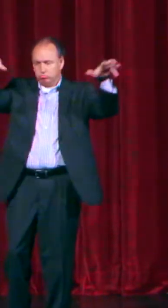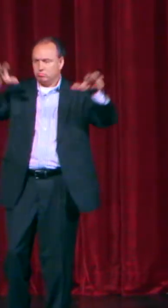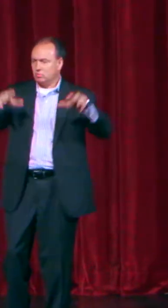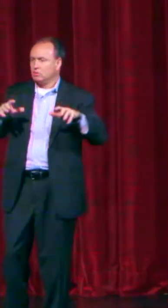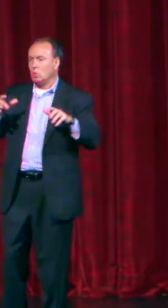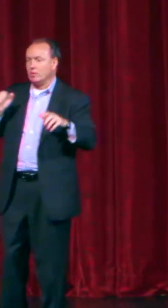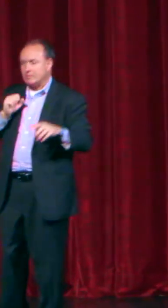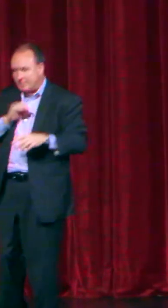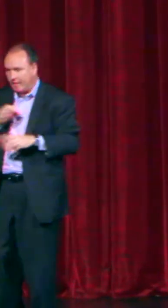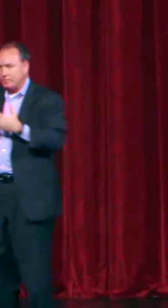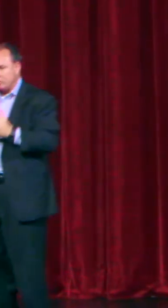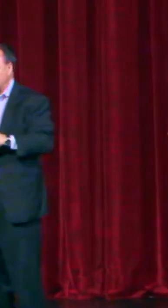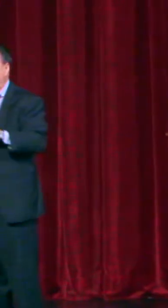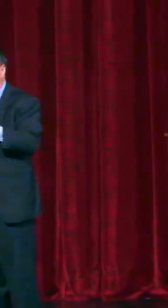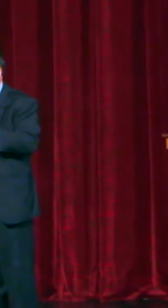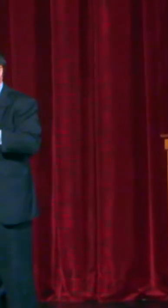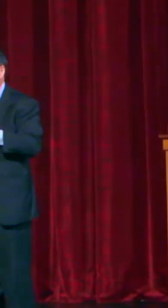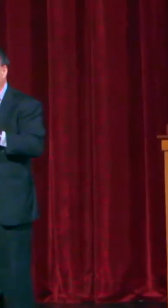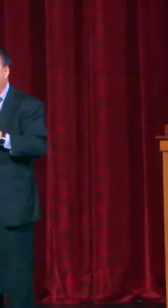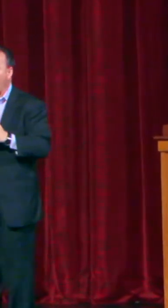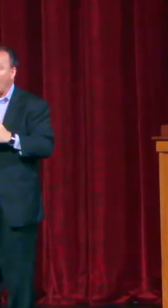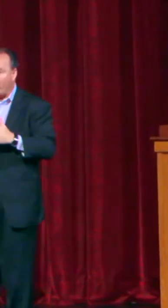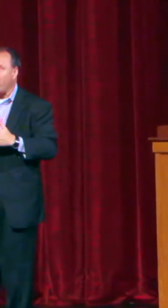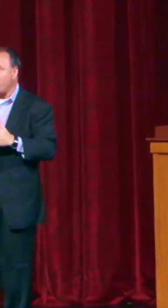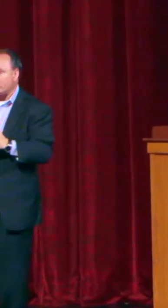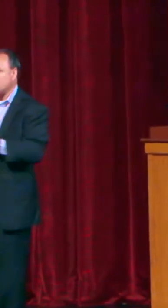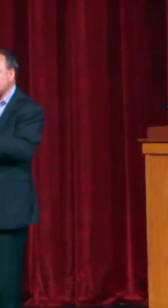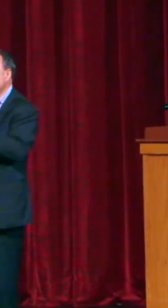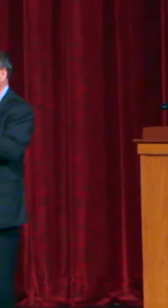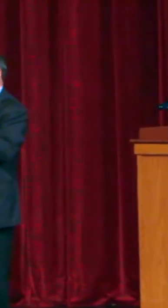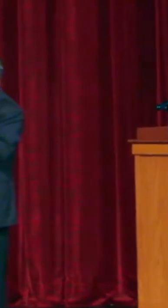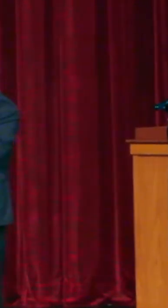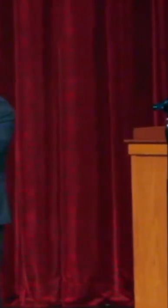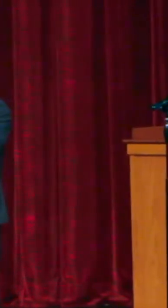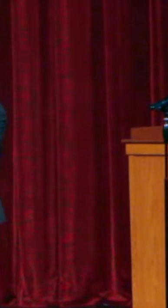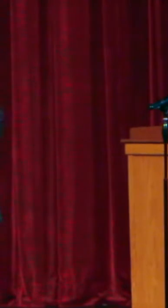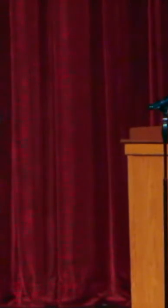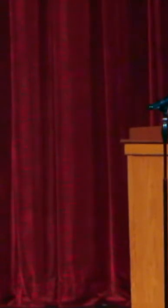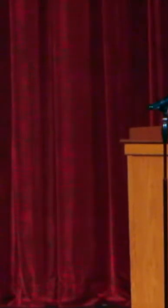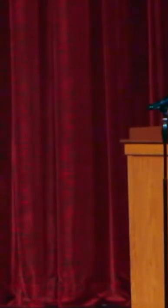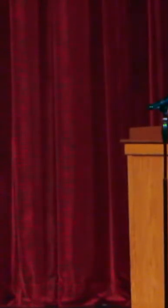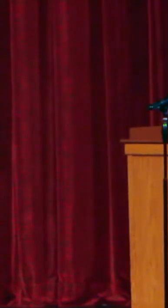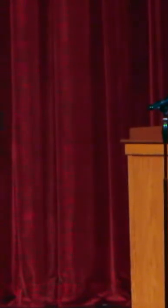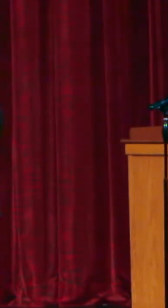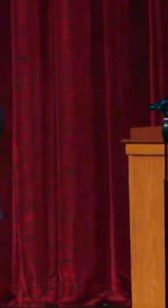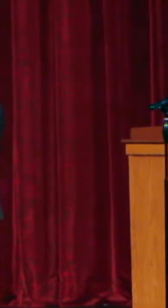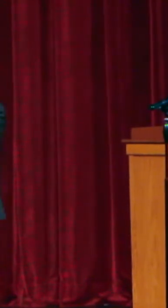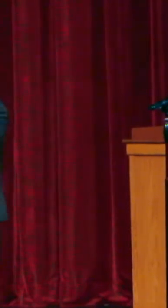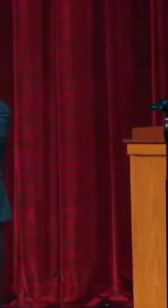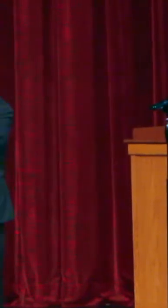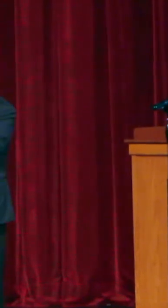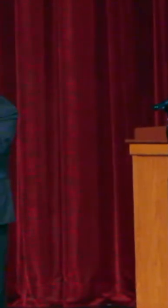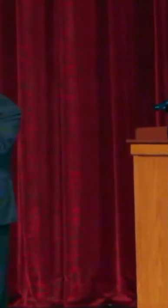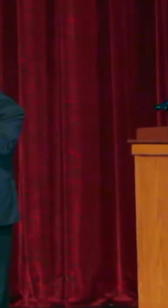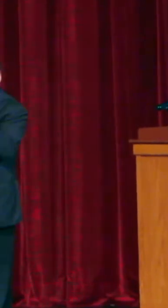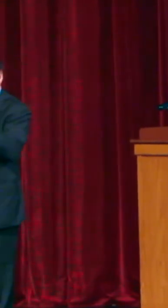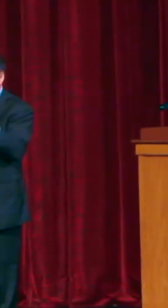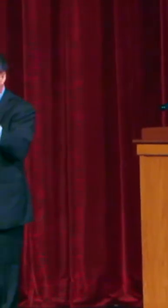way staff and students know where they have the opportunity or what are some of their possible options